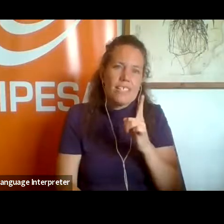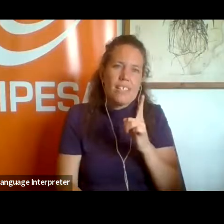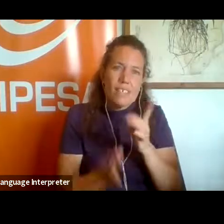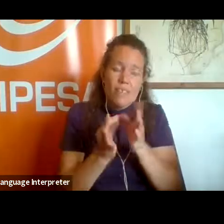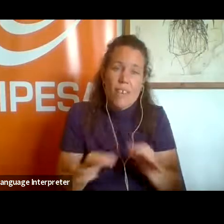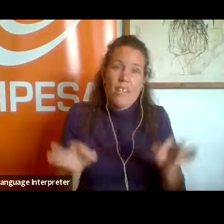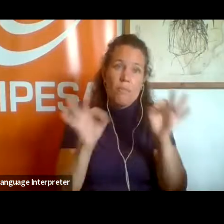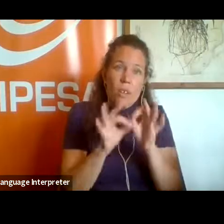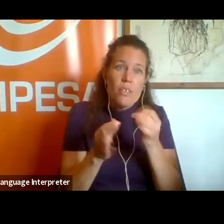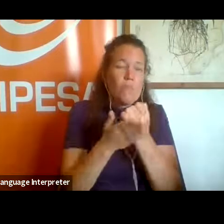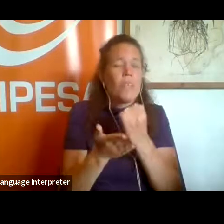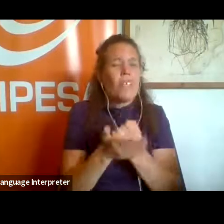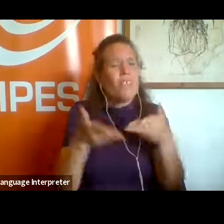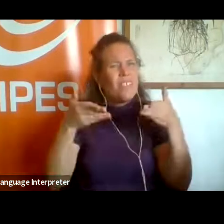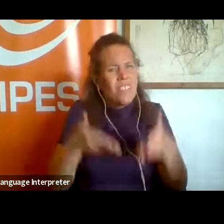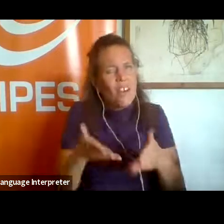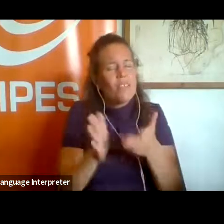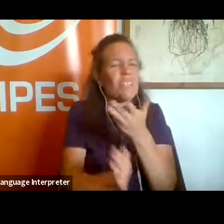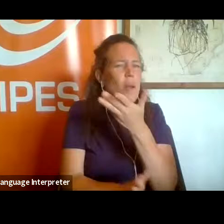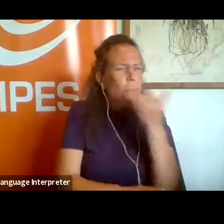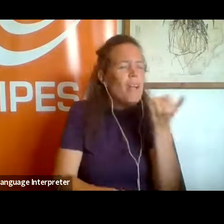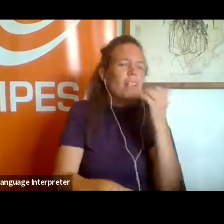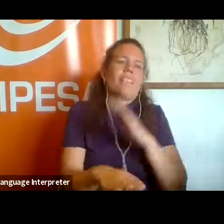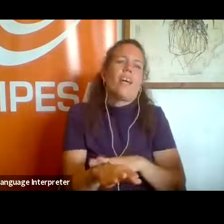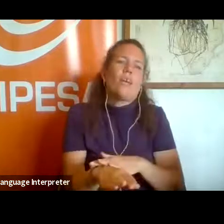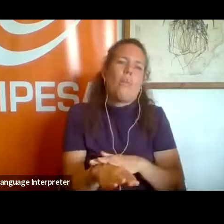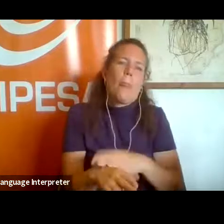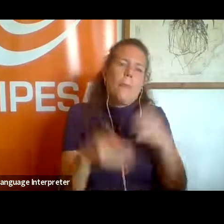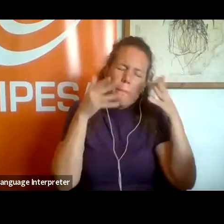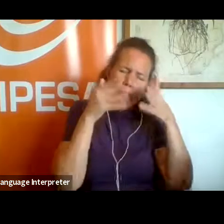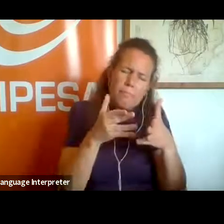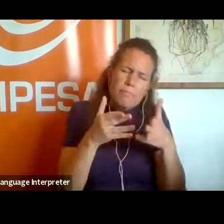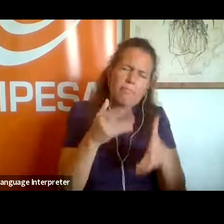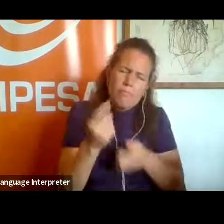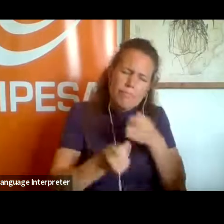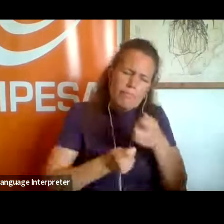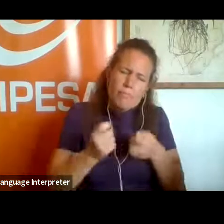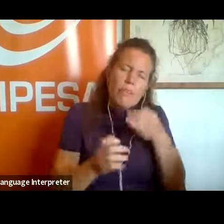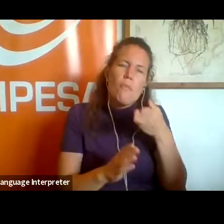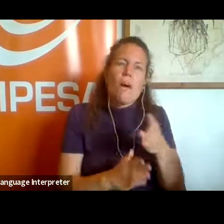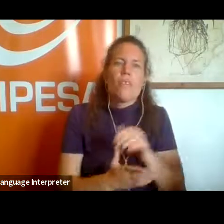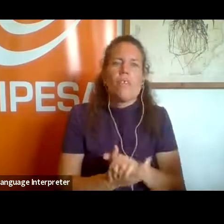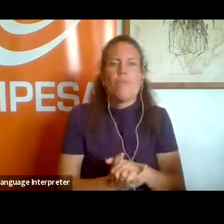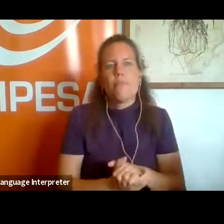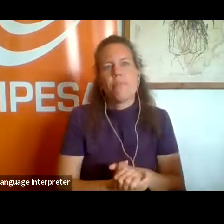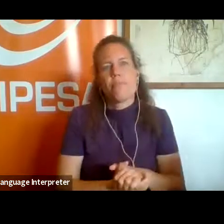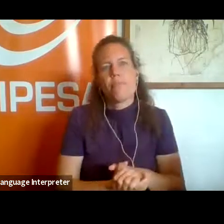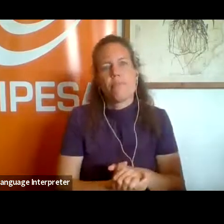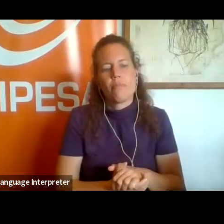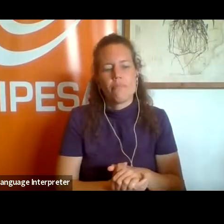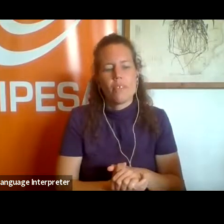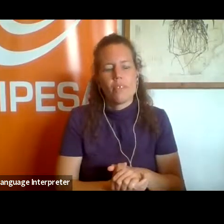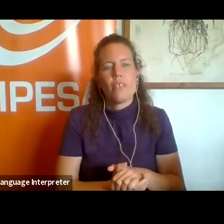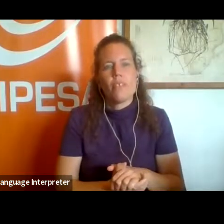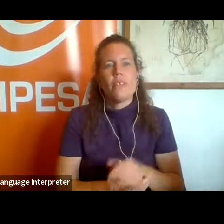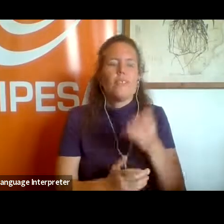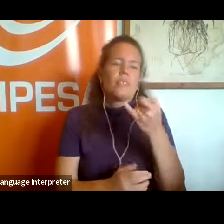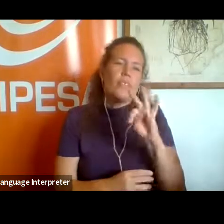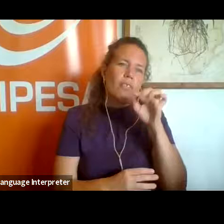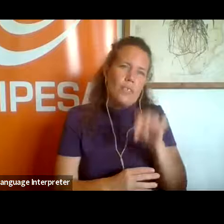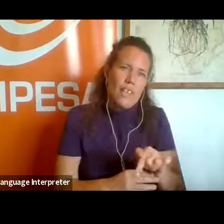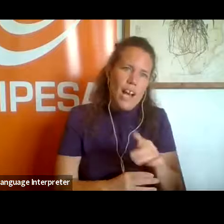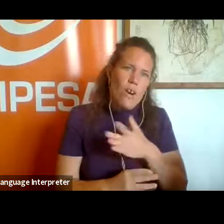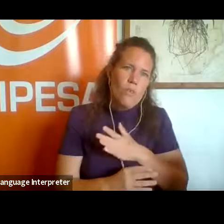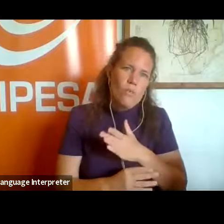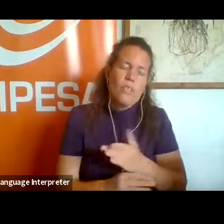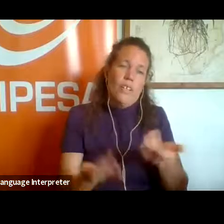now is the best time to care about it. We are currently putting in, and if you are a part of that global south, you're